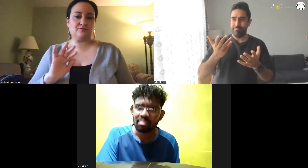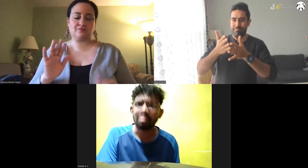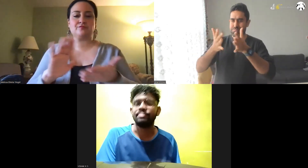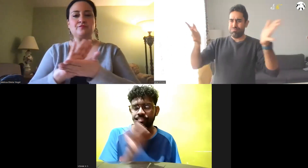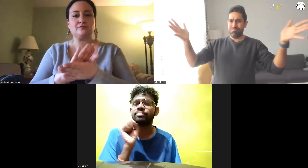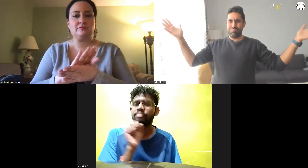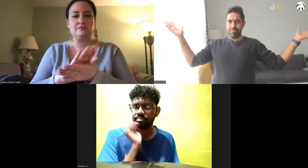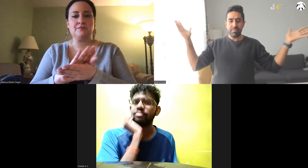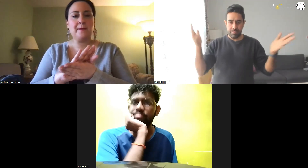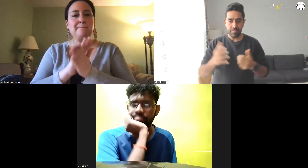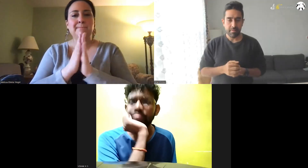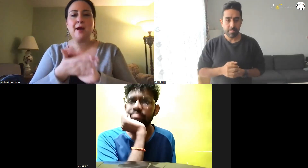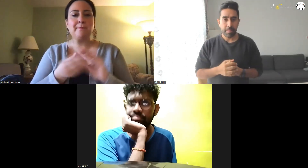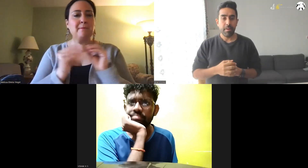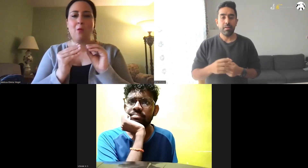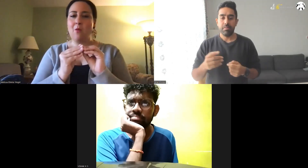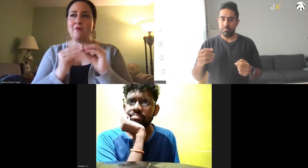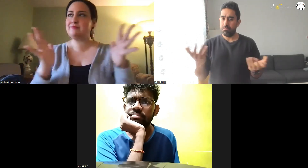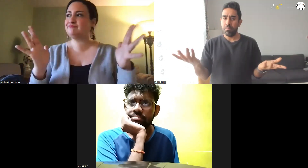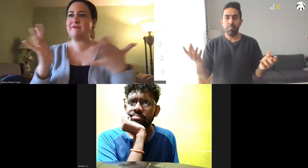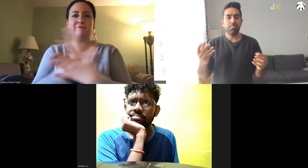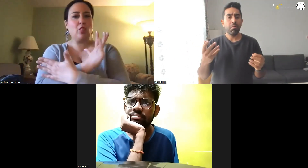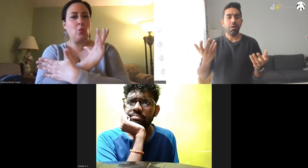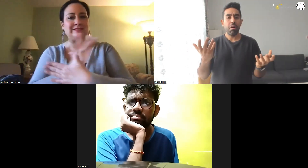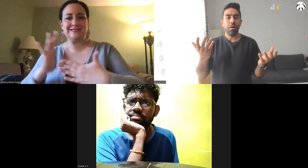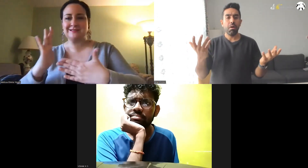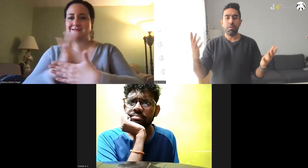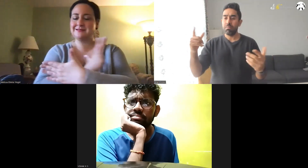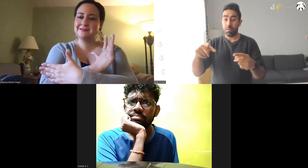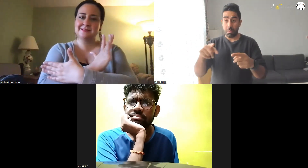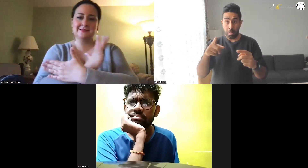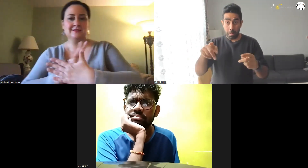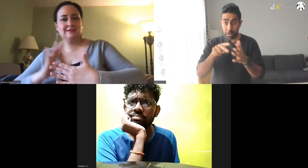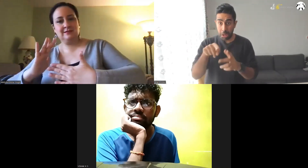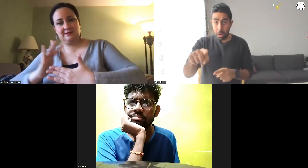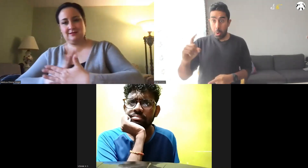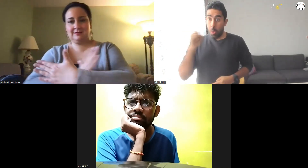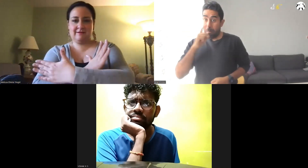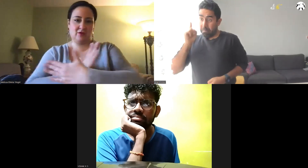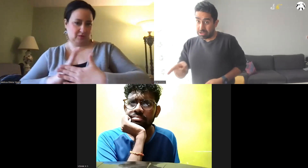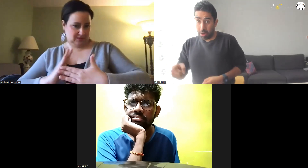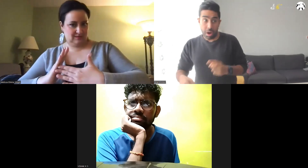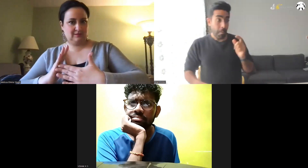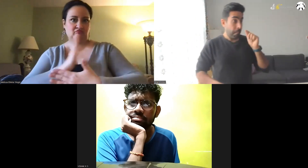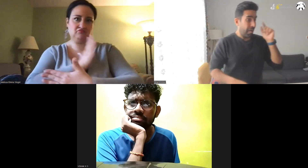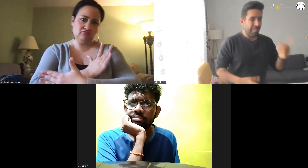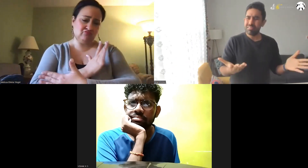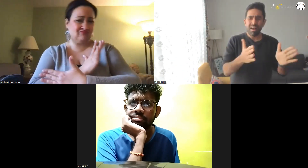Whether what the gender they have. So it's fine. No one can just tell you that you look like a